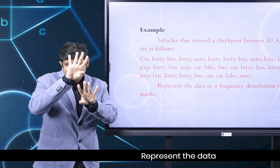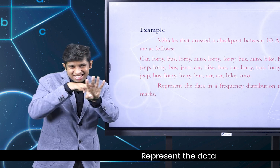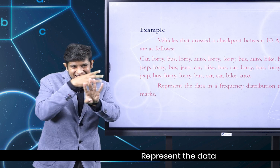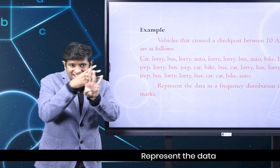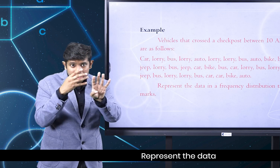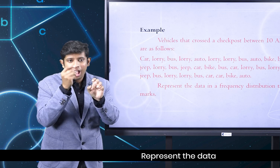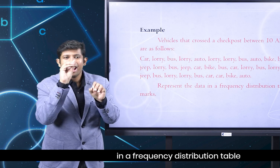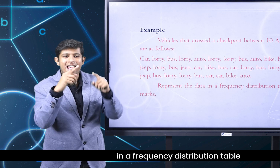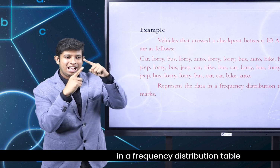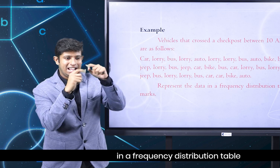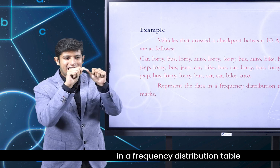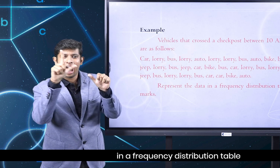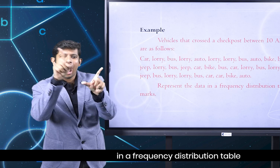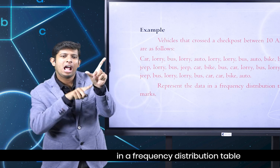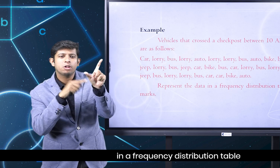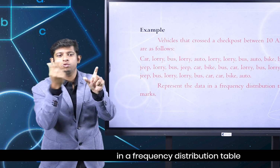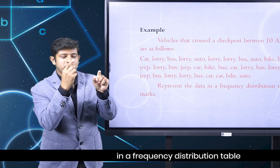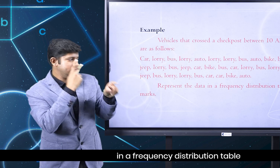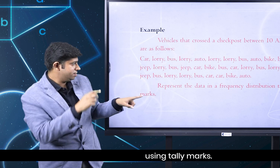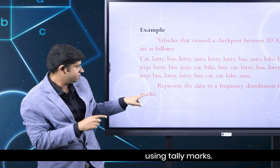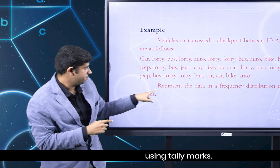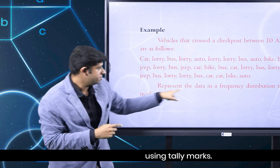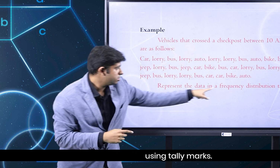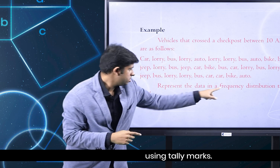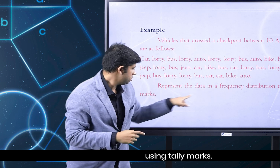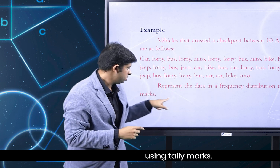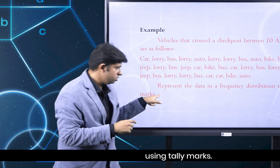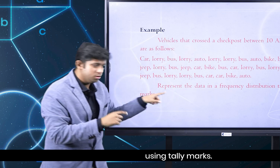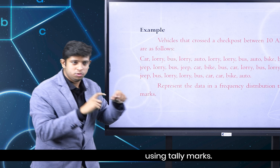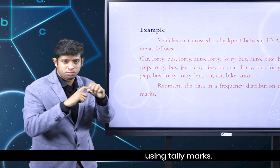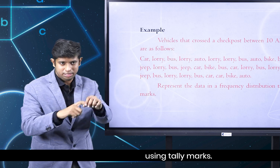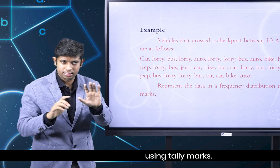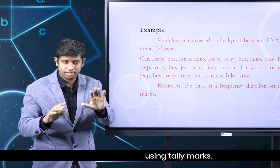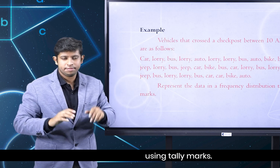Represent the data in a frequency distribution table using tally marks.